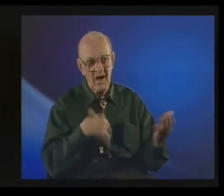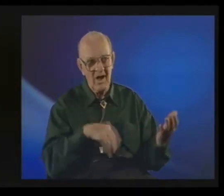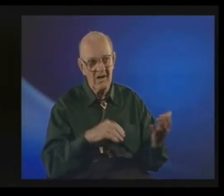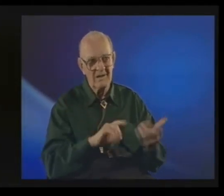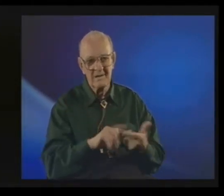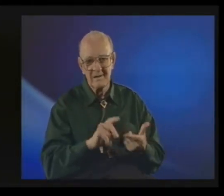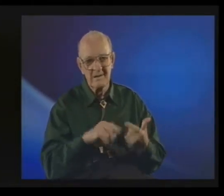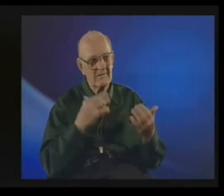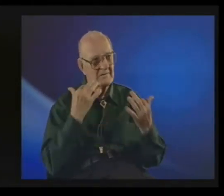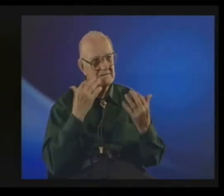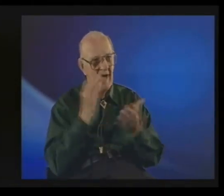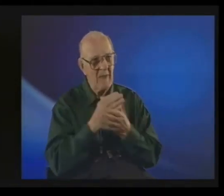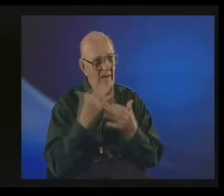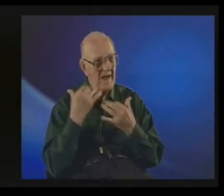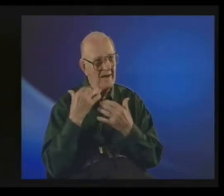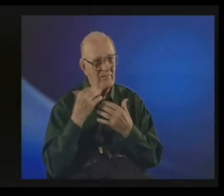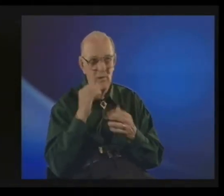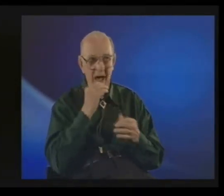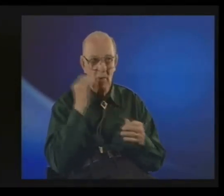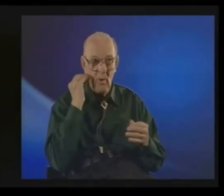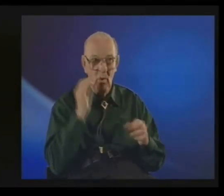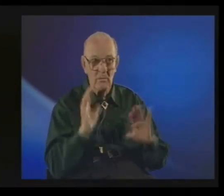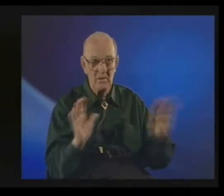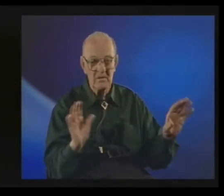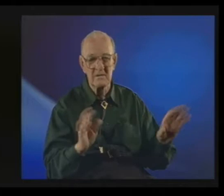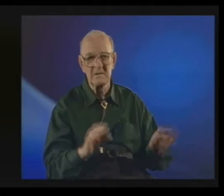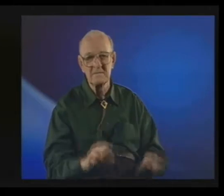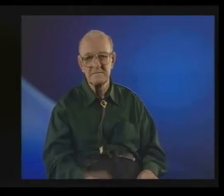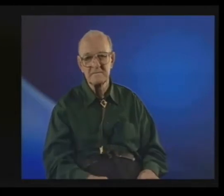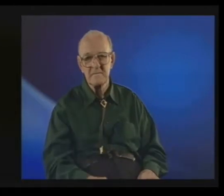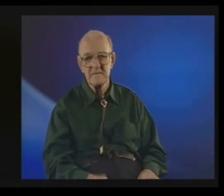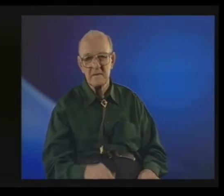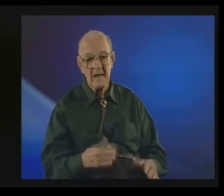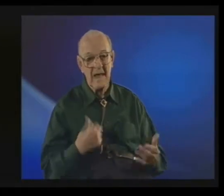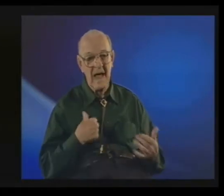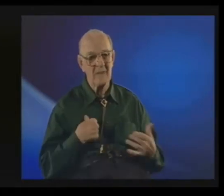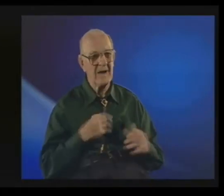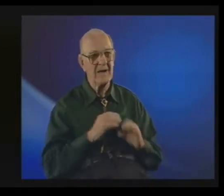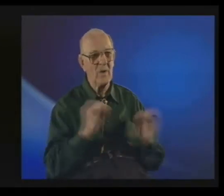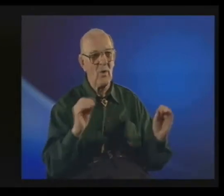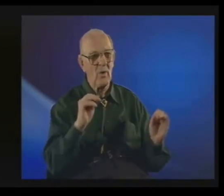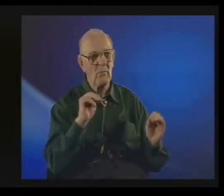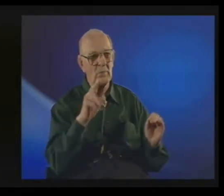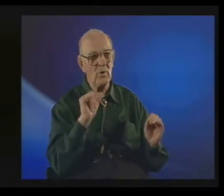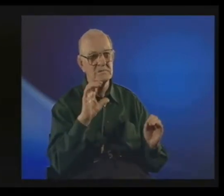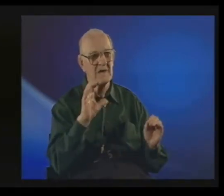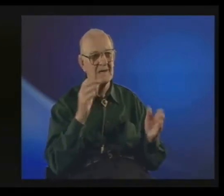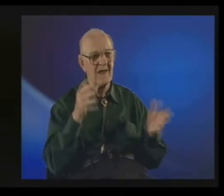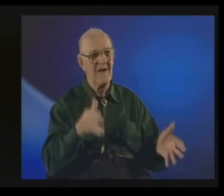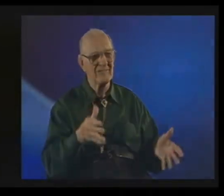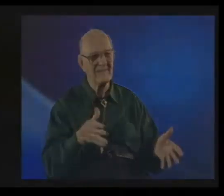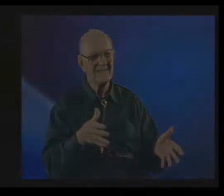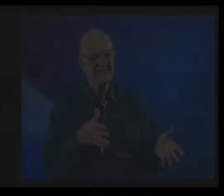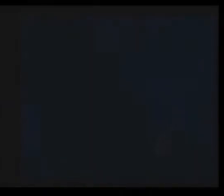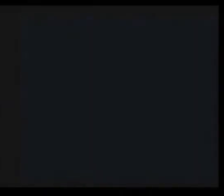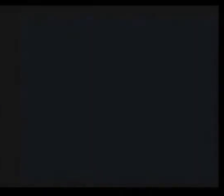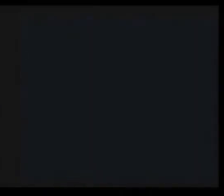guitar, start playing the flute at home. And I mean, no music left.